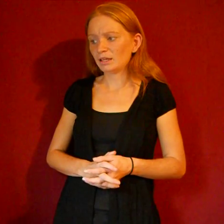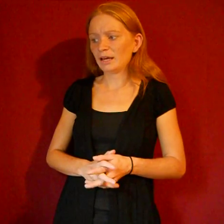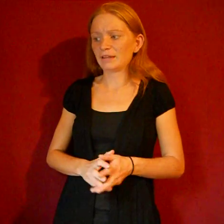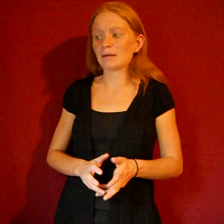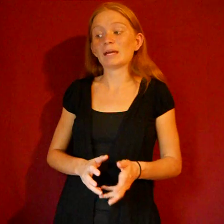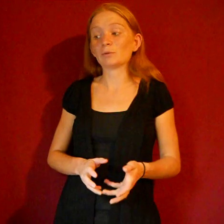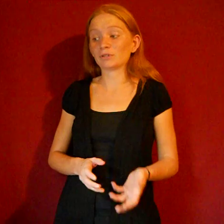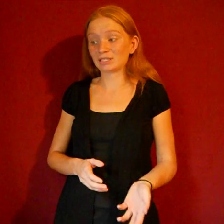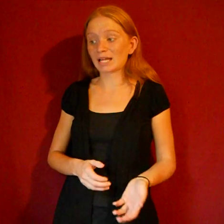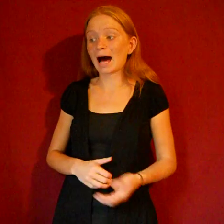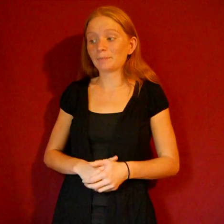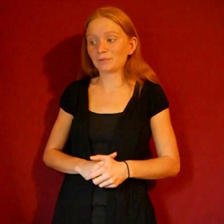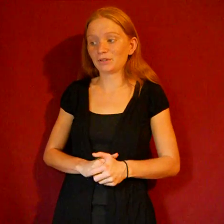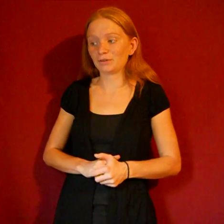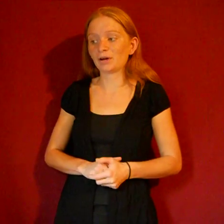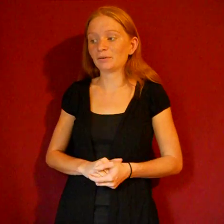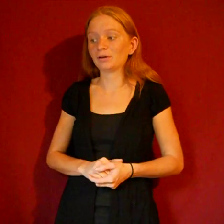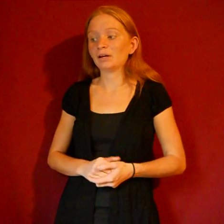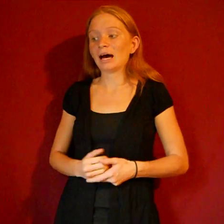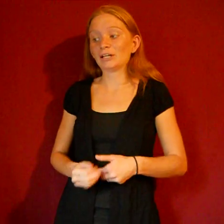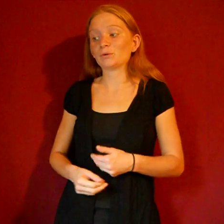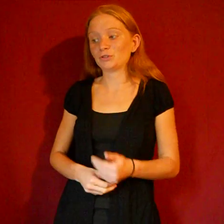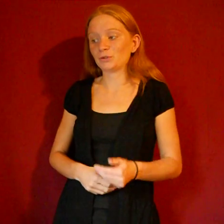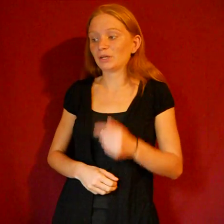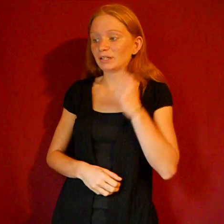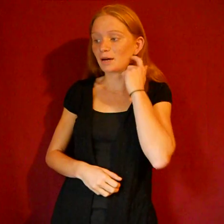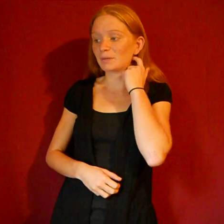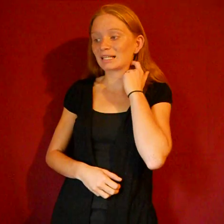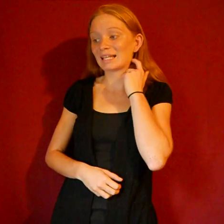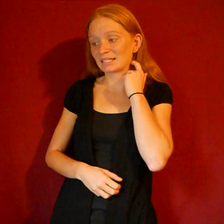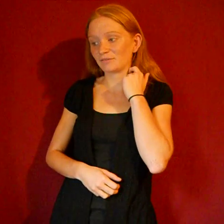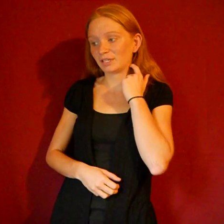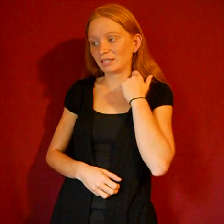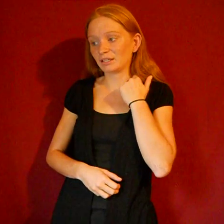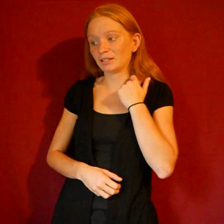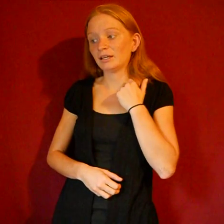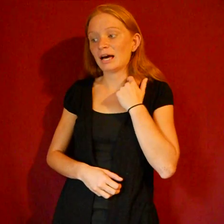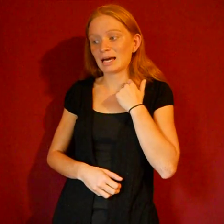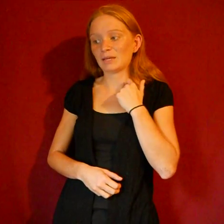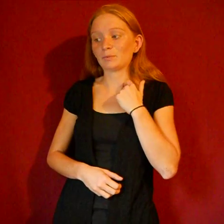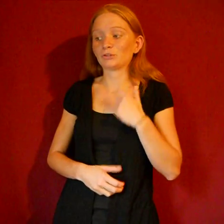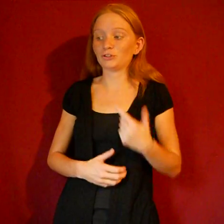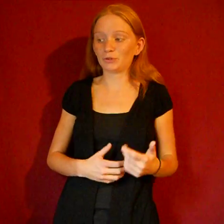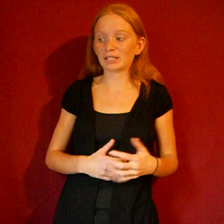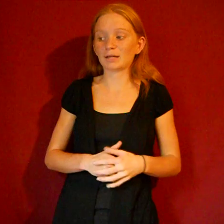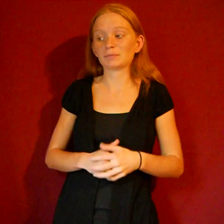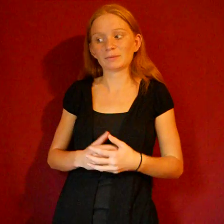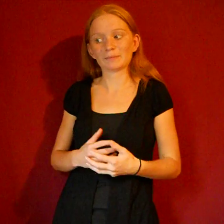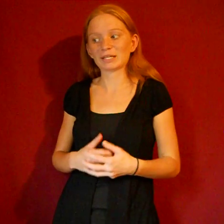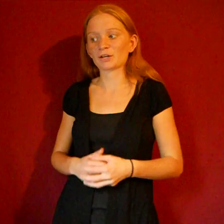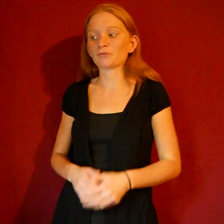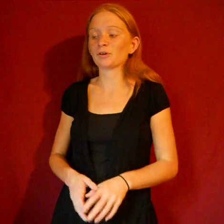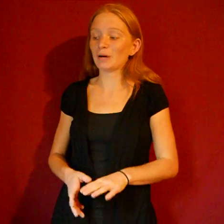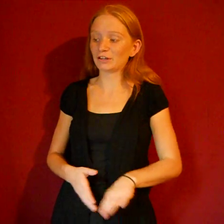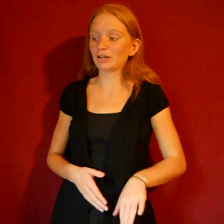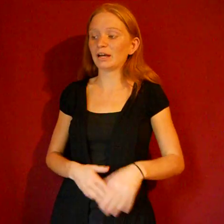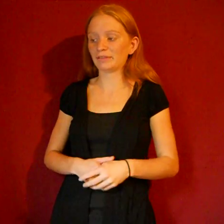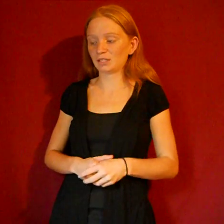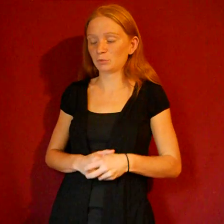And then I'm able to stop, I don't do it excessively. I'm able to drink some to make myself feel better and then to push